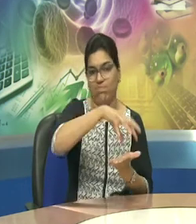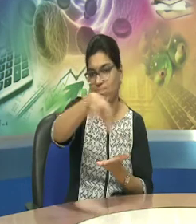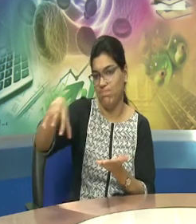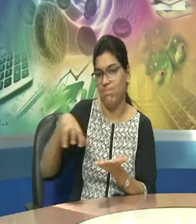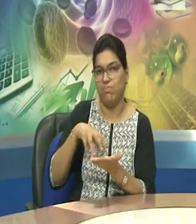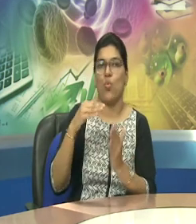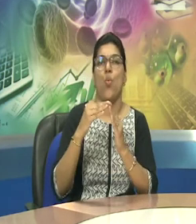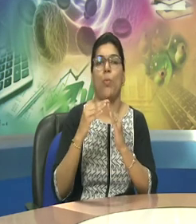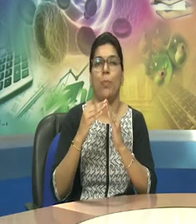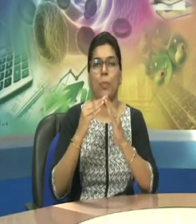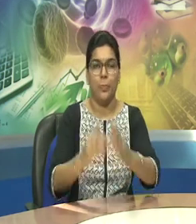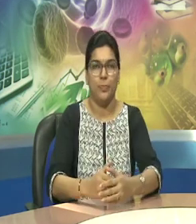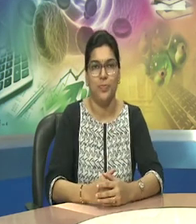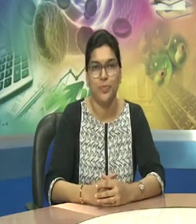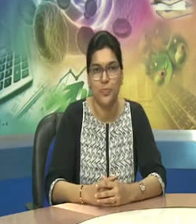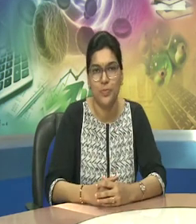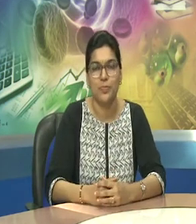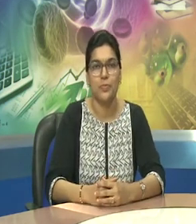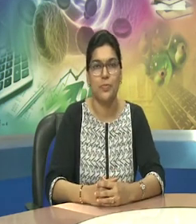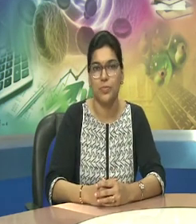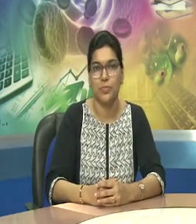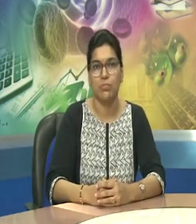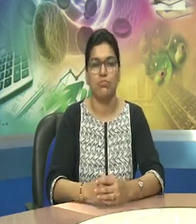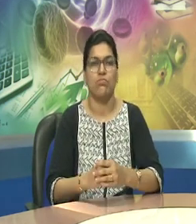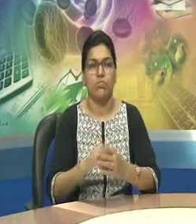The area where there are only homes.